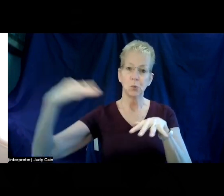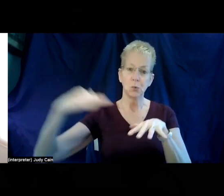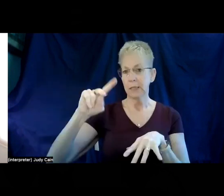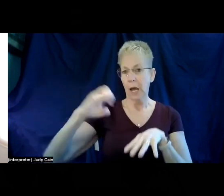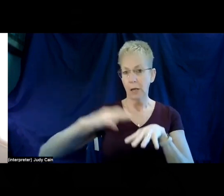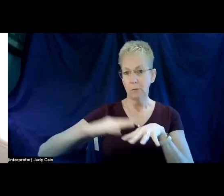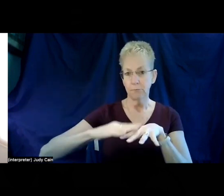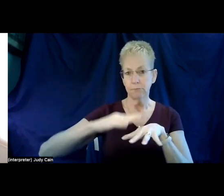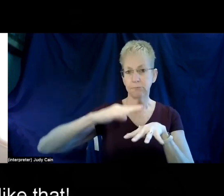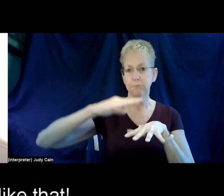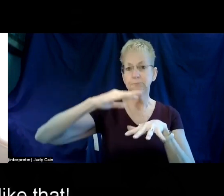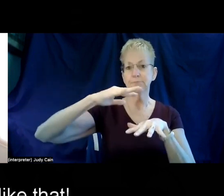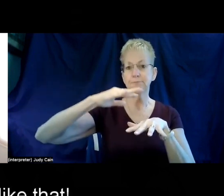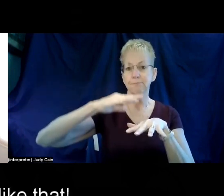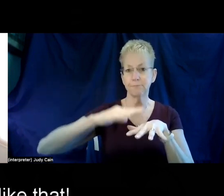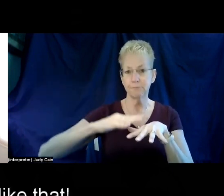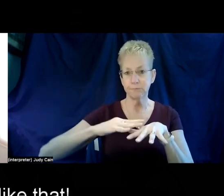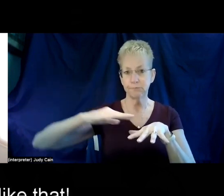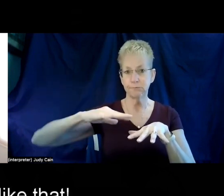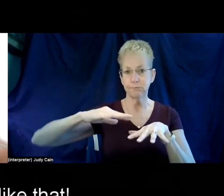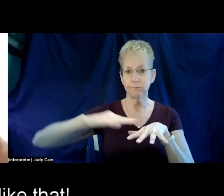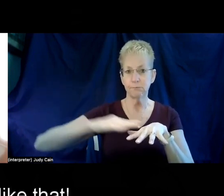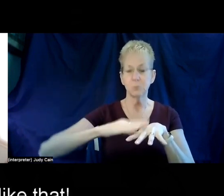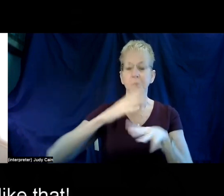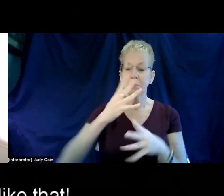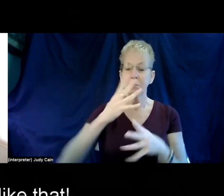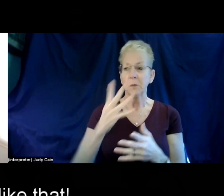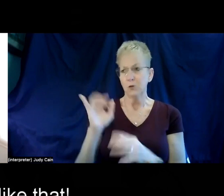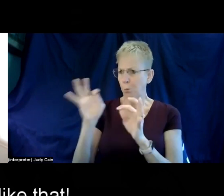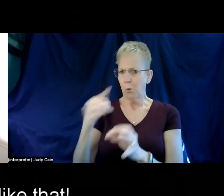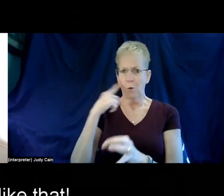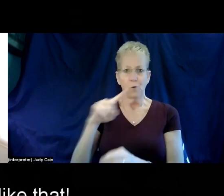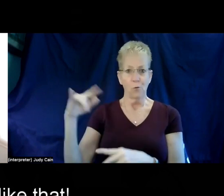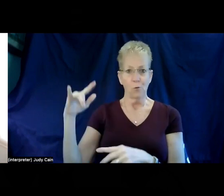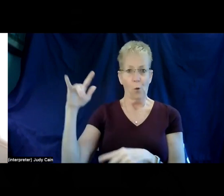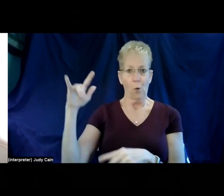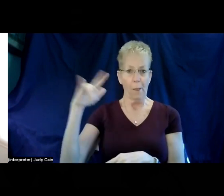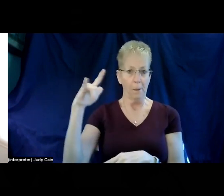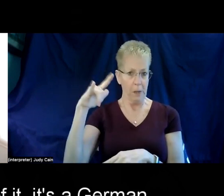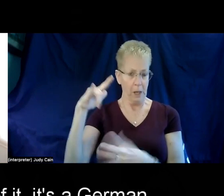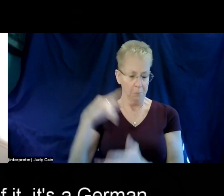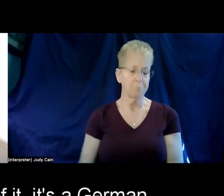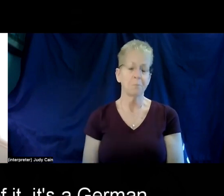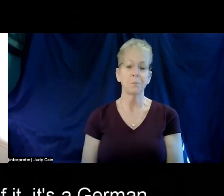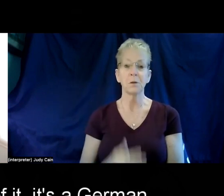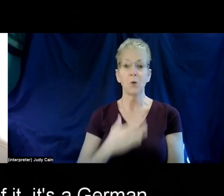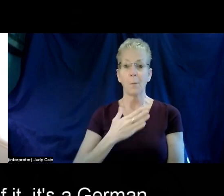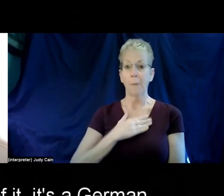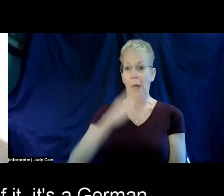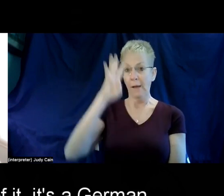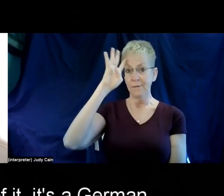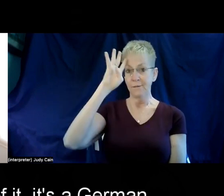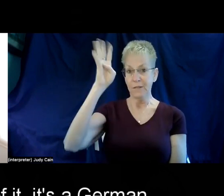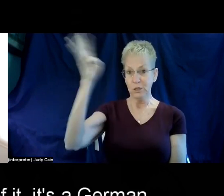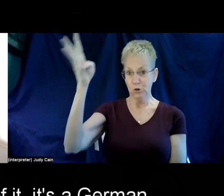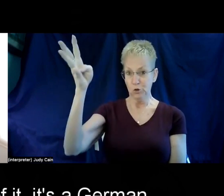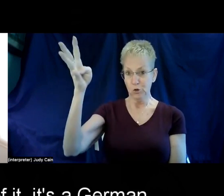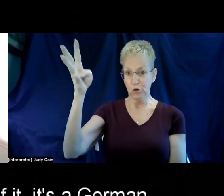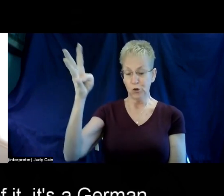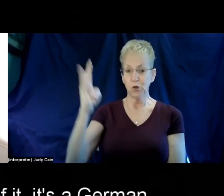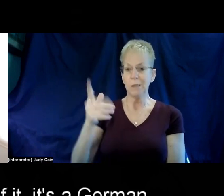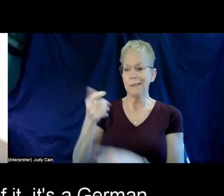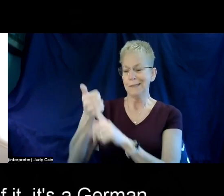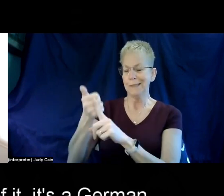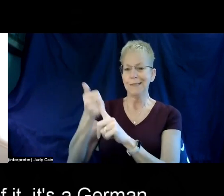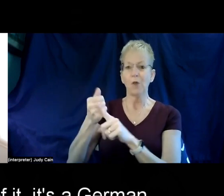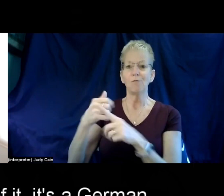a plane to act like that. So in my fictional telling of it, it's a German bomber